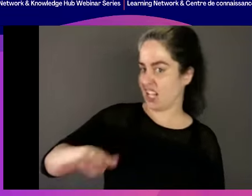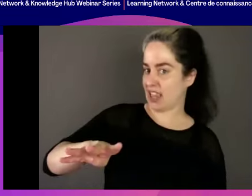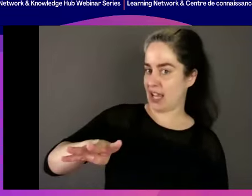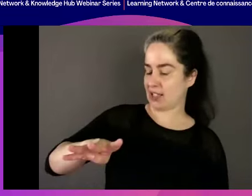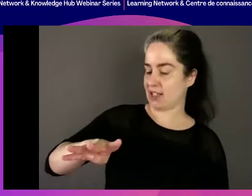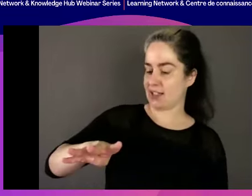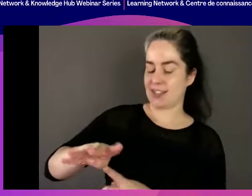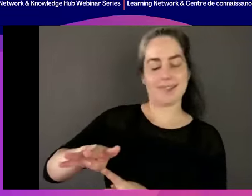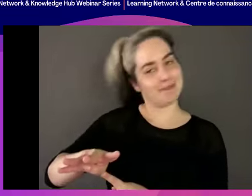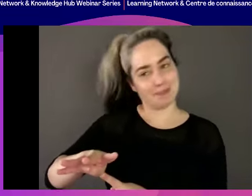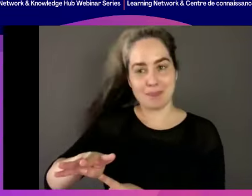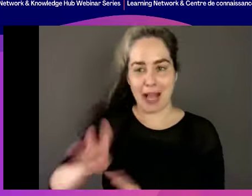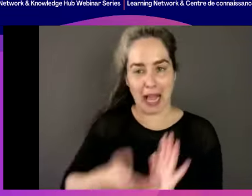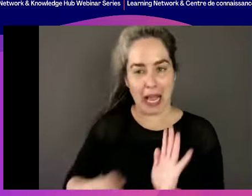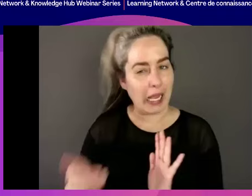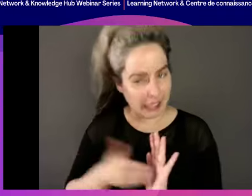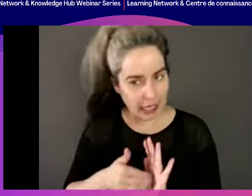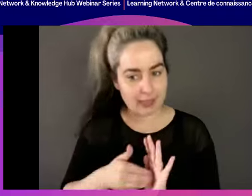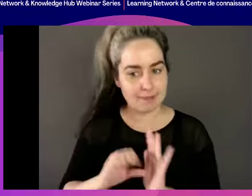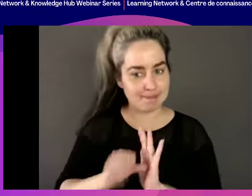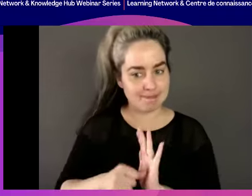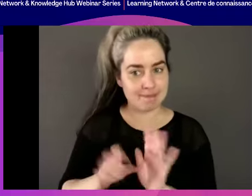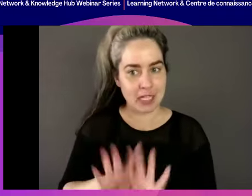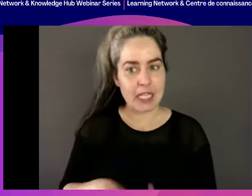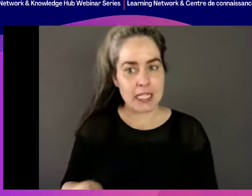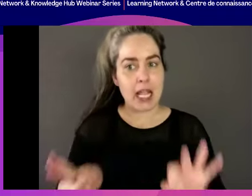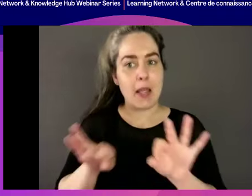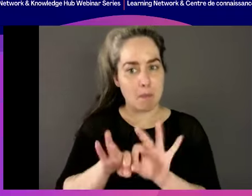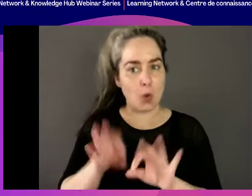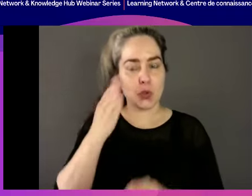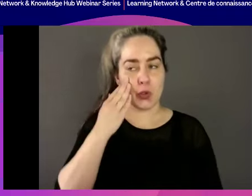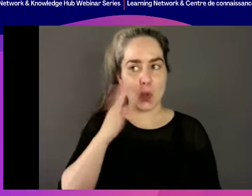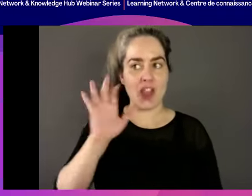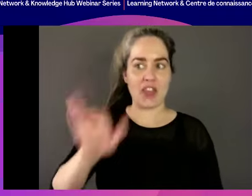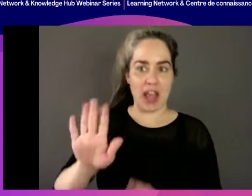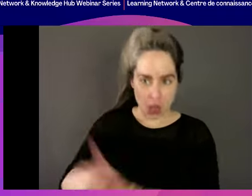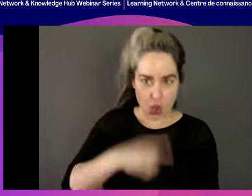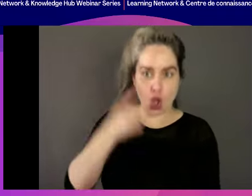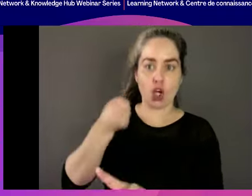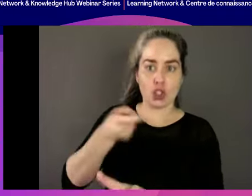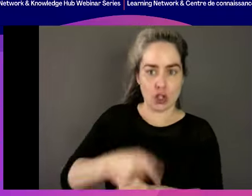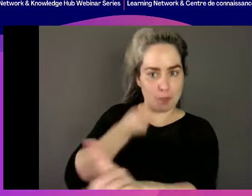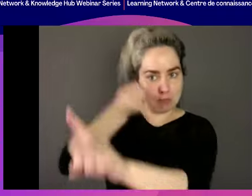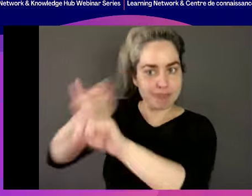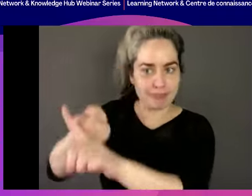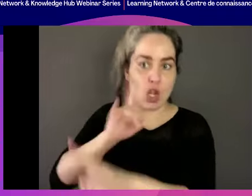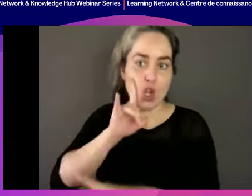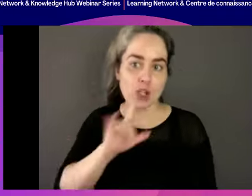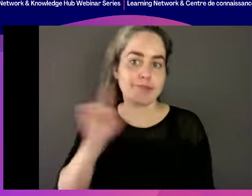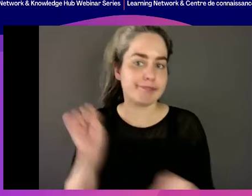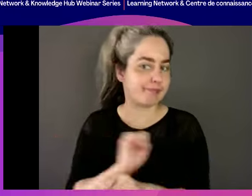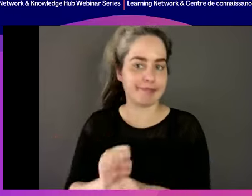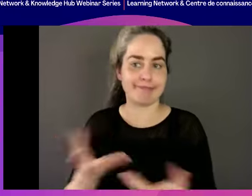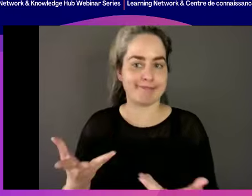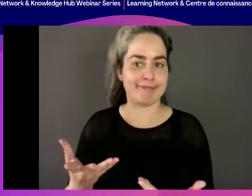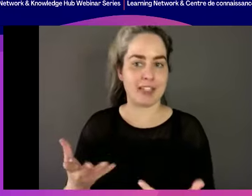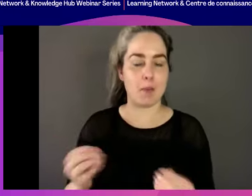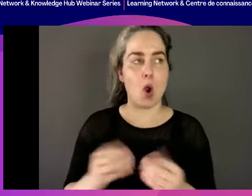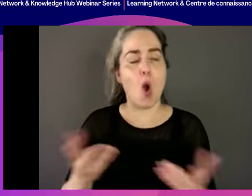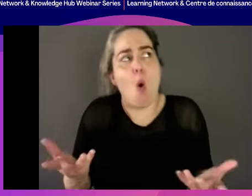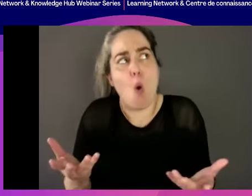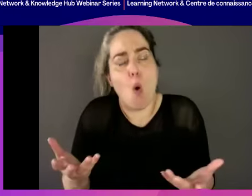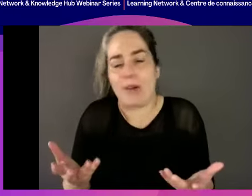probably, also had significant long-term effects as well, and maybe they're being underestimated. But in general, just to point out